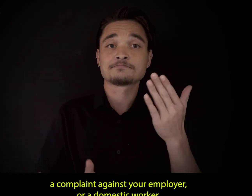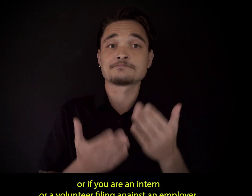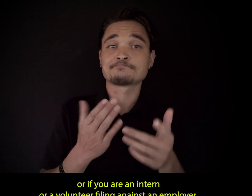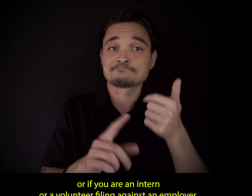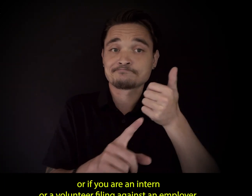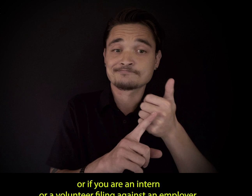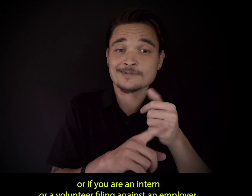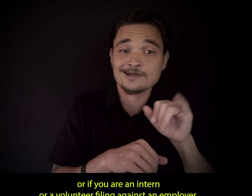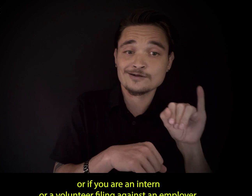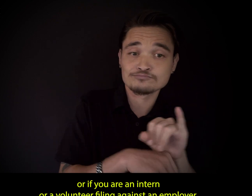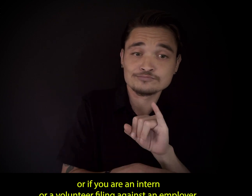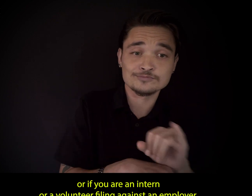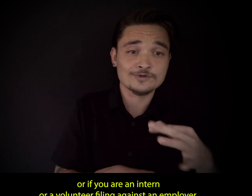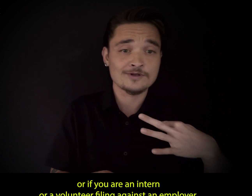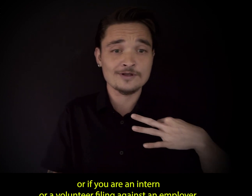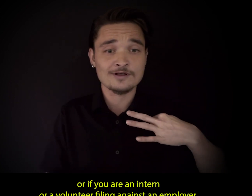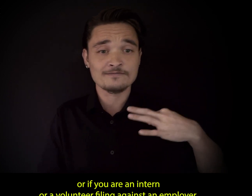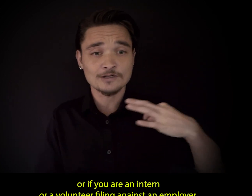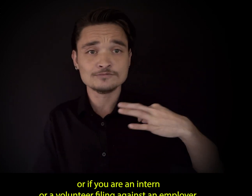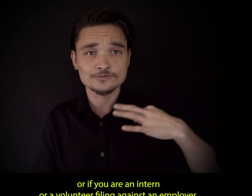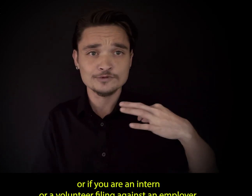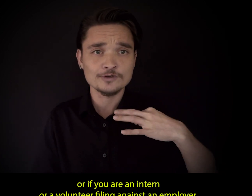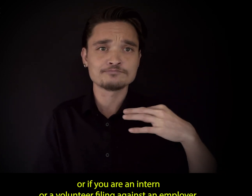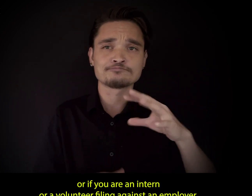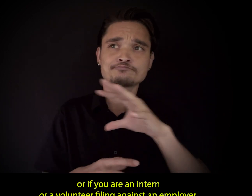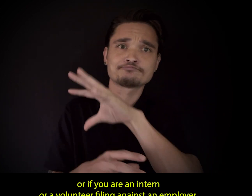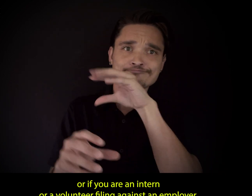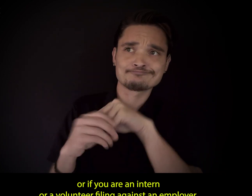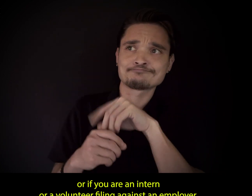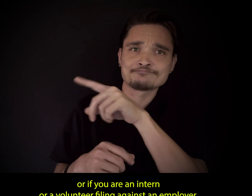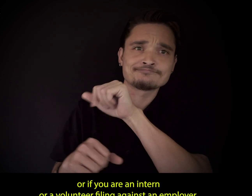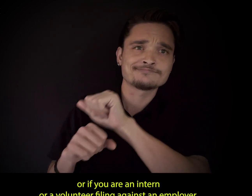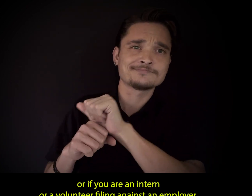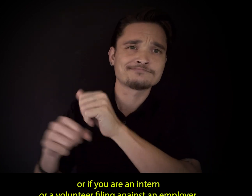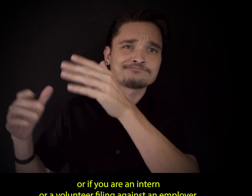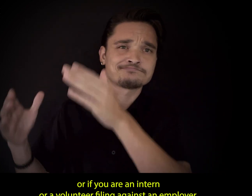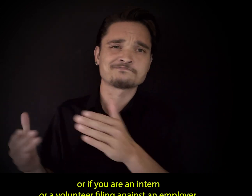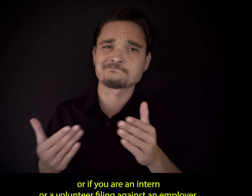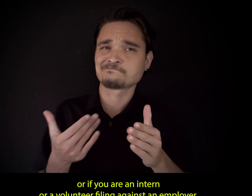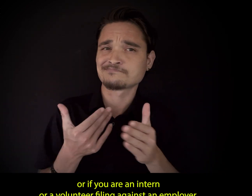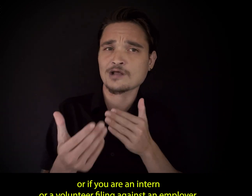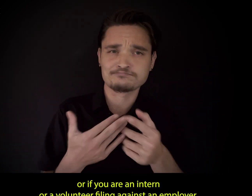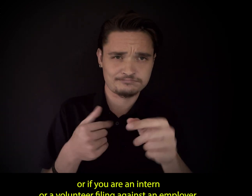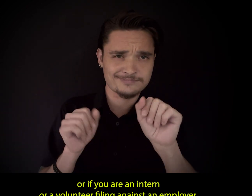or if you are an intern or a volunteer filing against an employer.